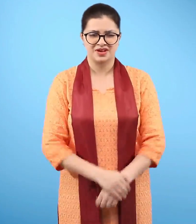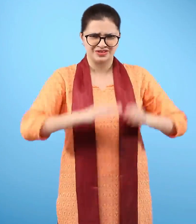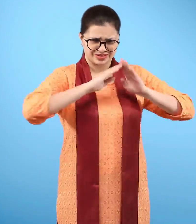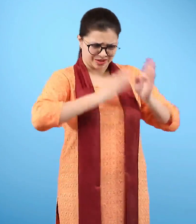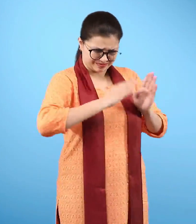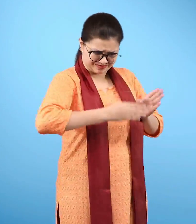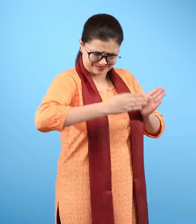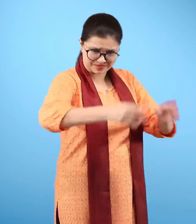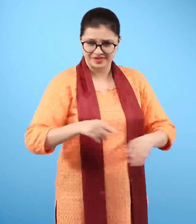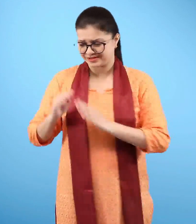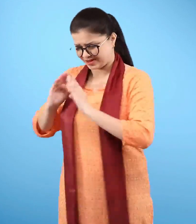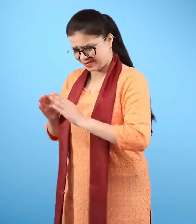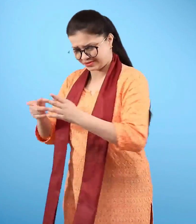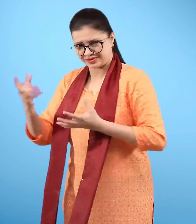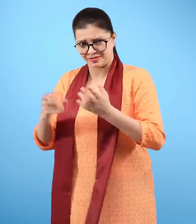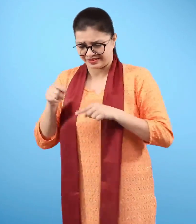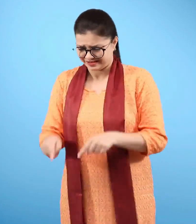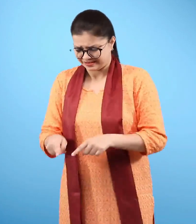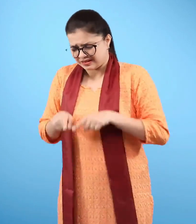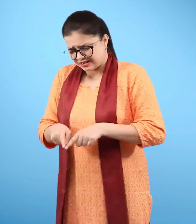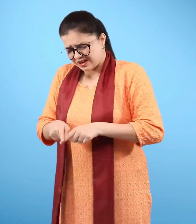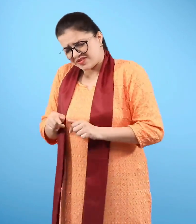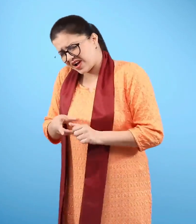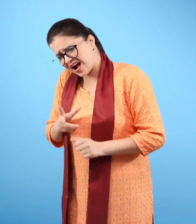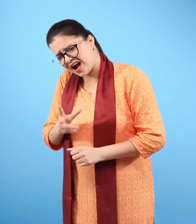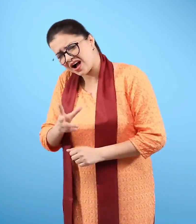Which building on this map is farthest from Meena Bazar?